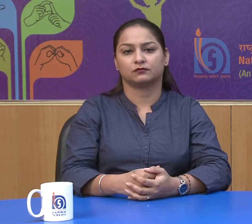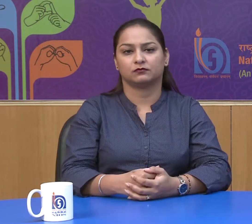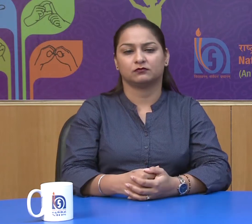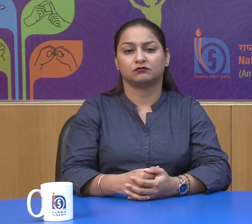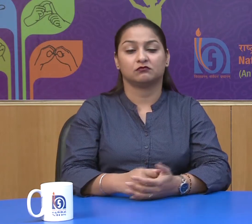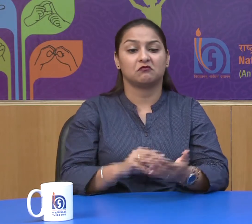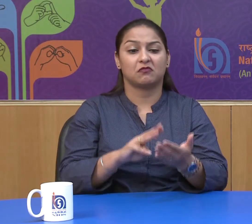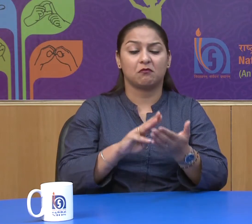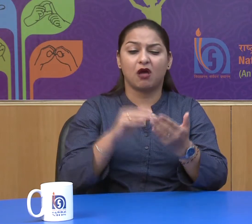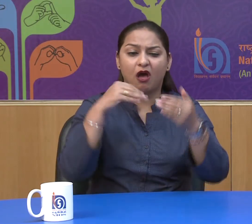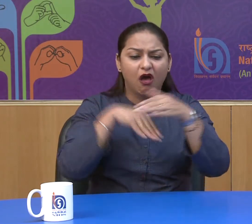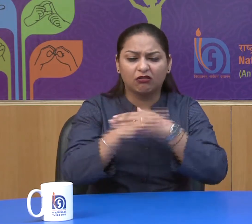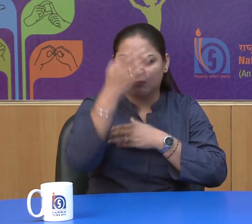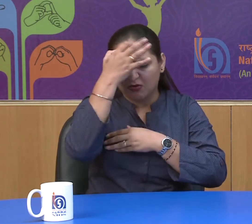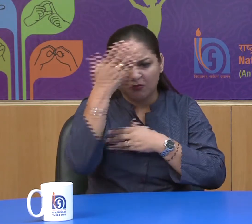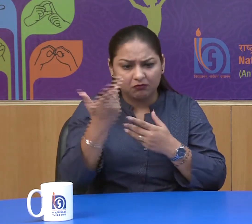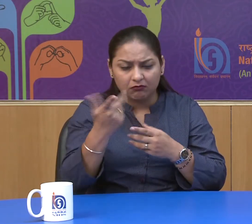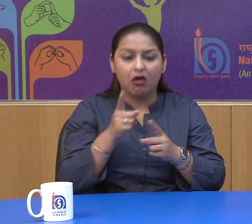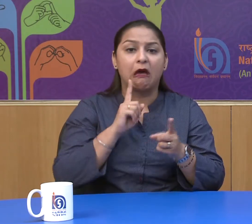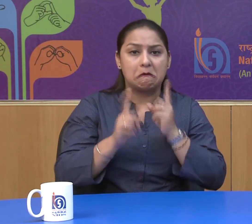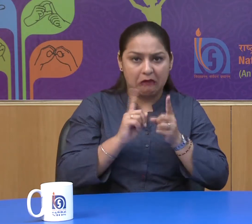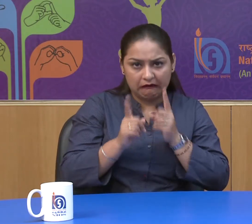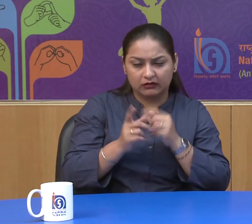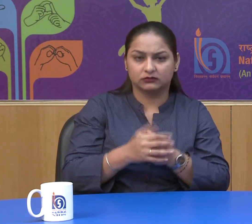matters of marriage, diet,